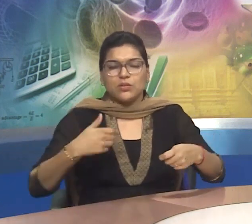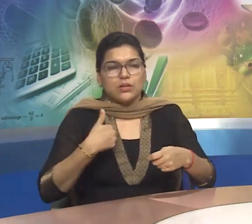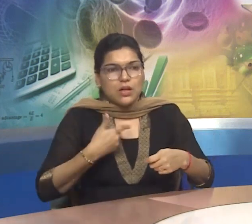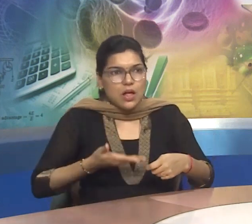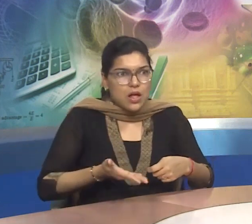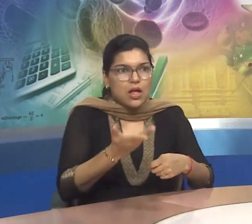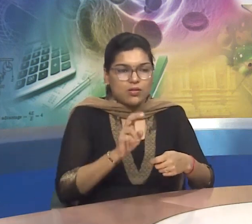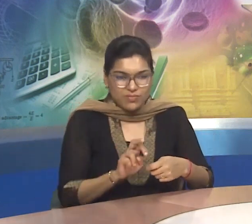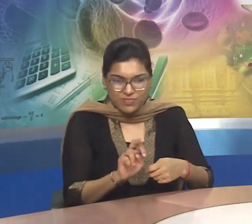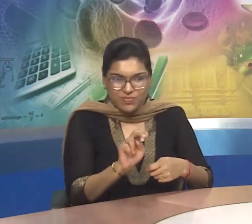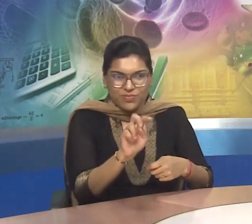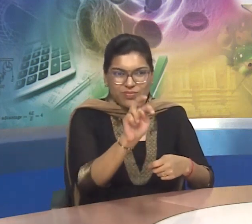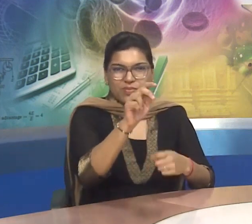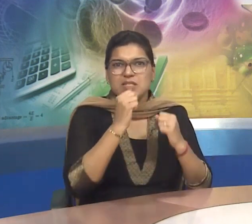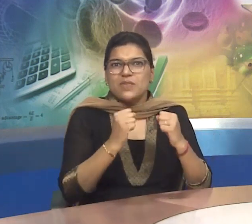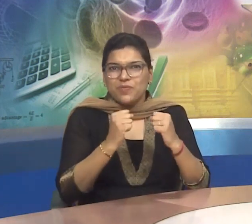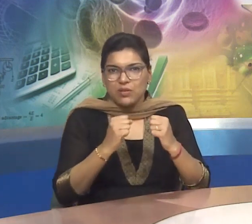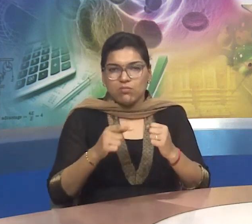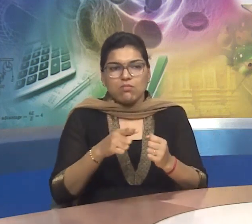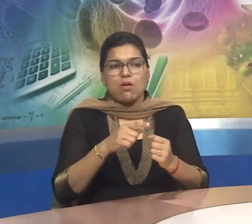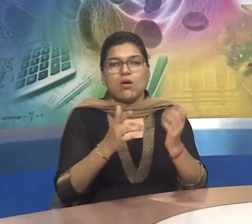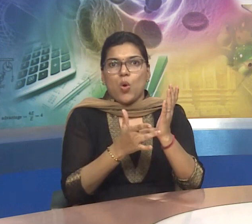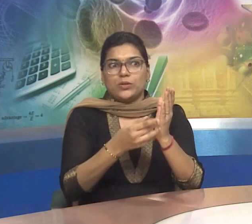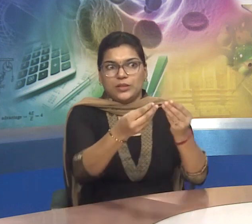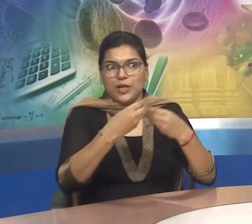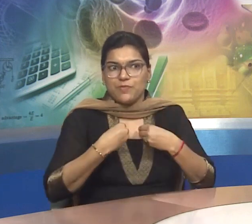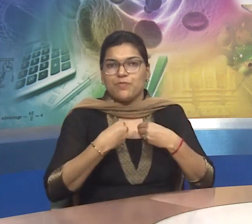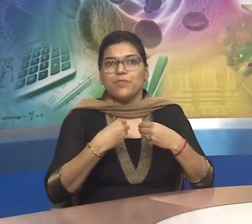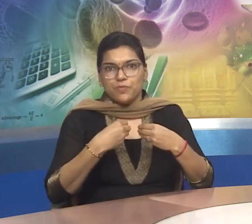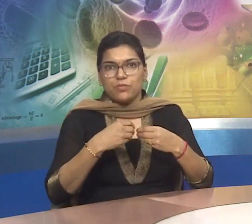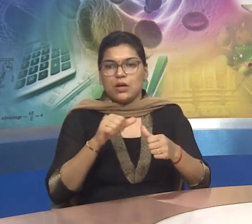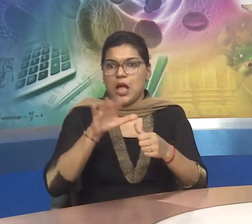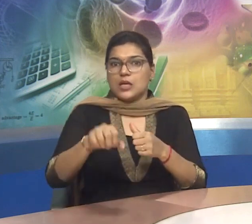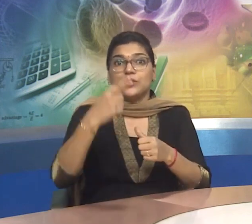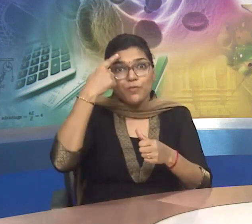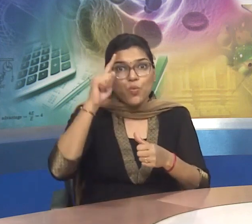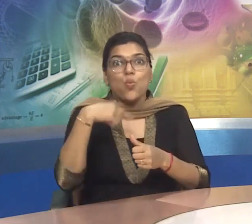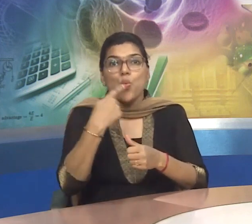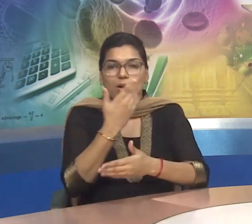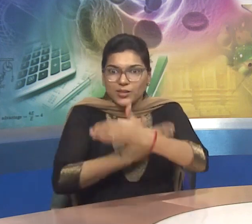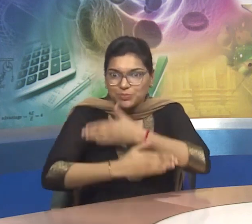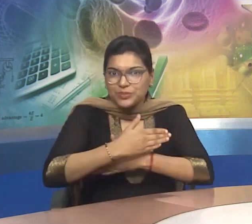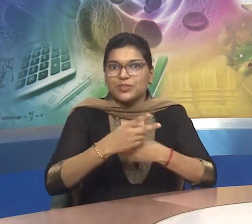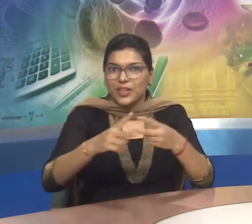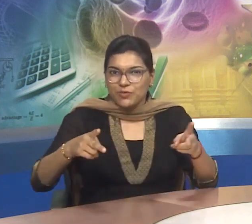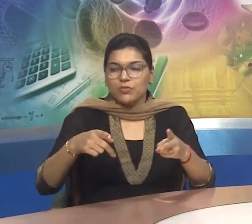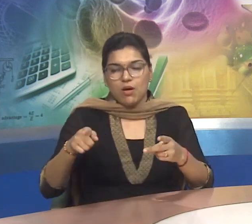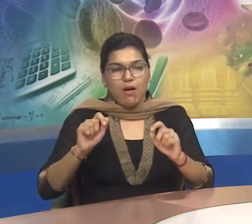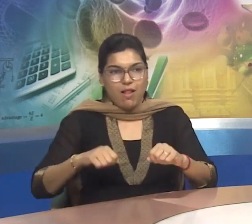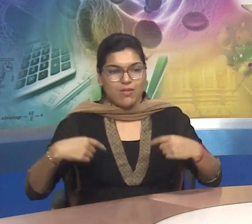There are various physical accessibility options nowadays. Whenever we go to any place, then there are ramps